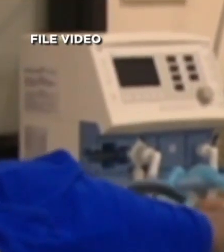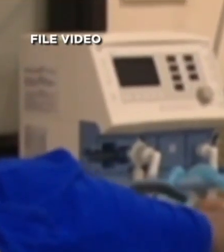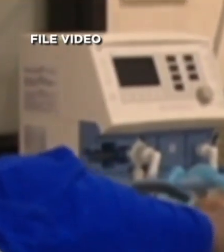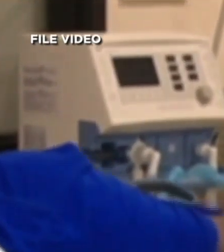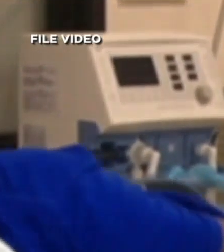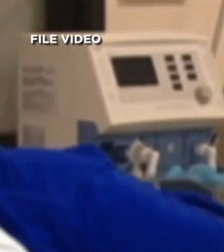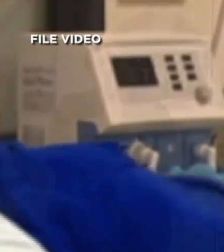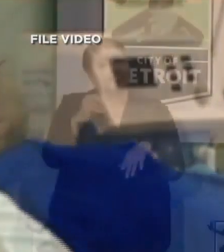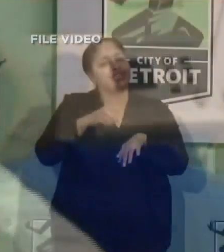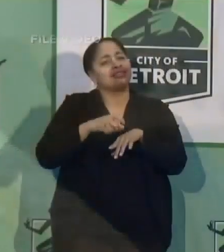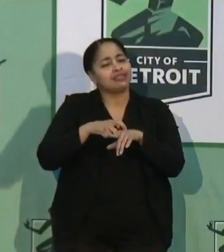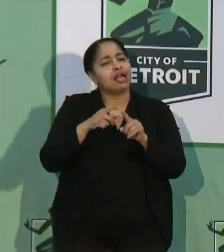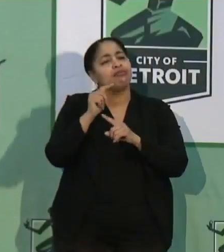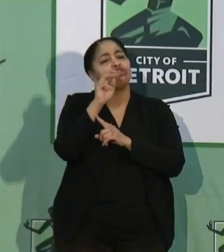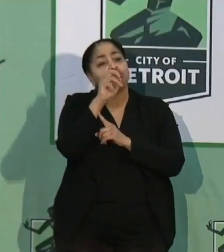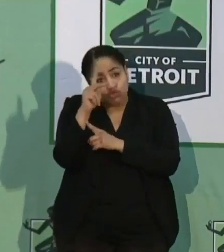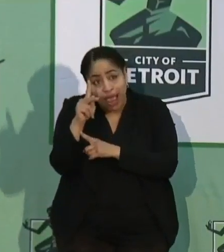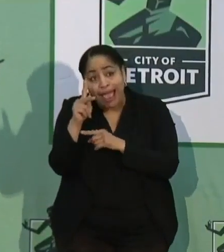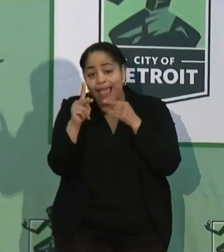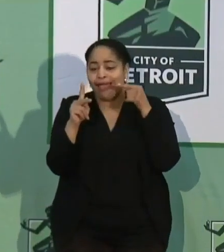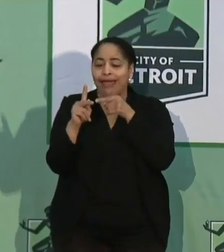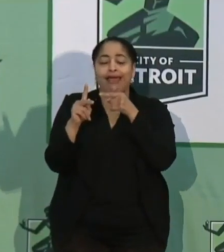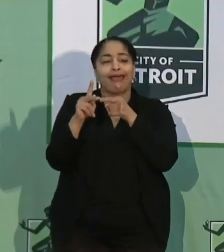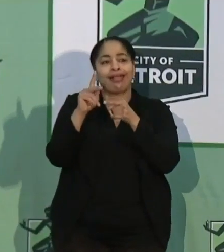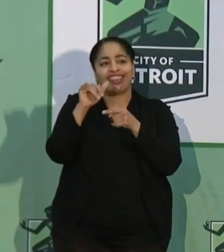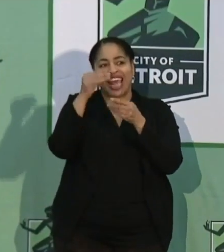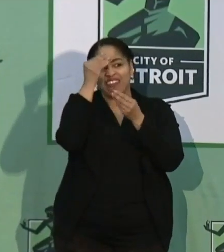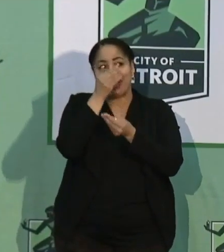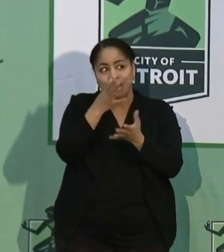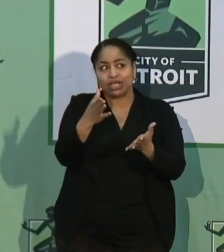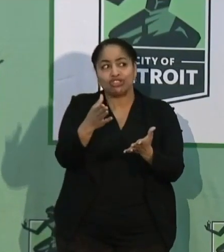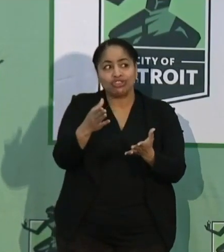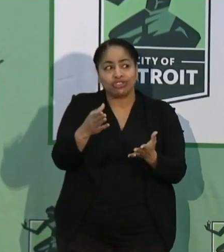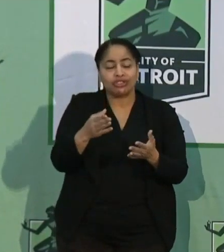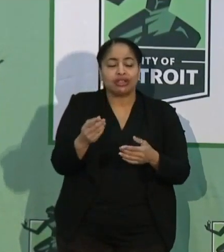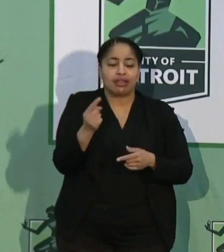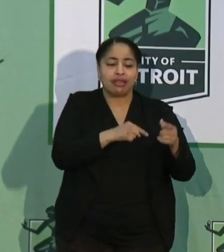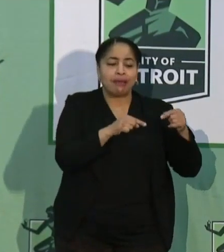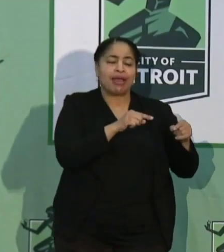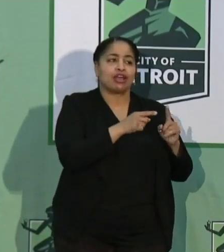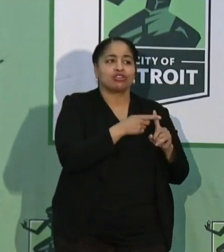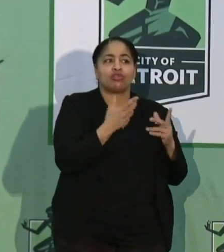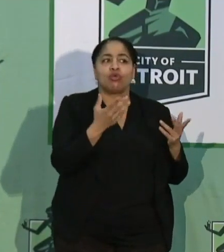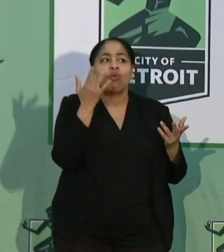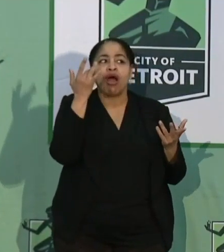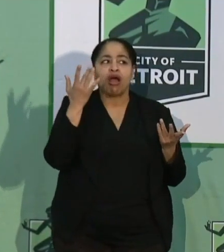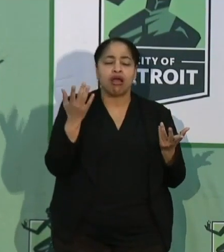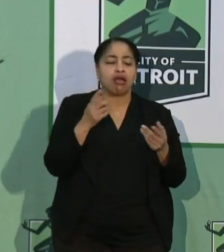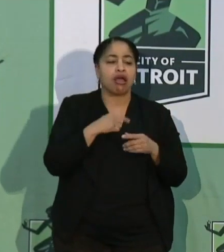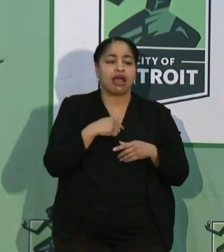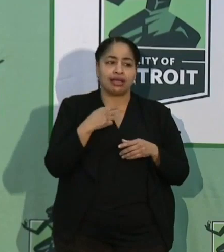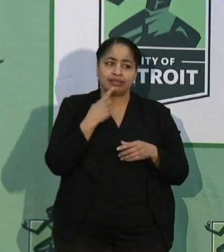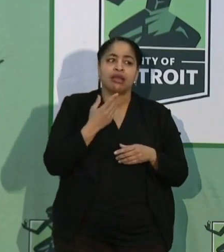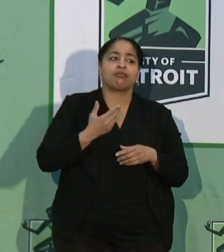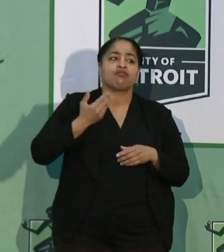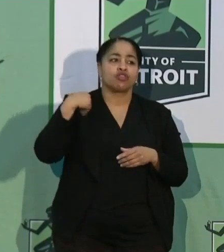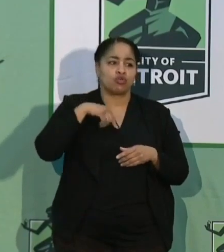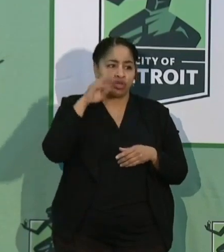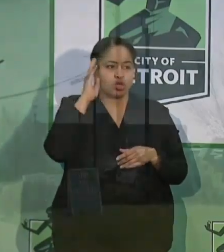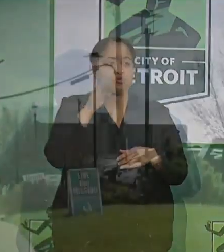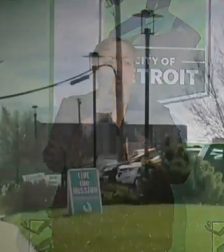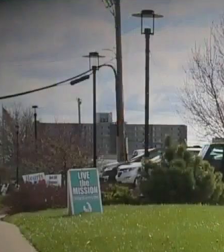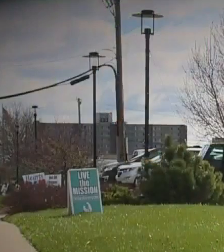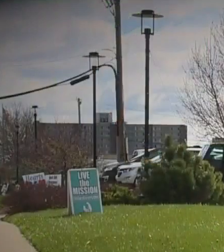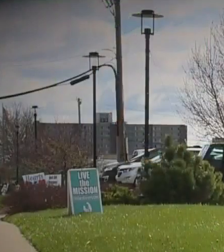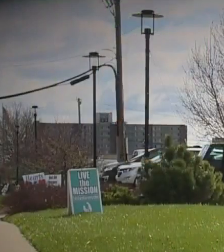It takes a while to track the data back, and as I indicated, we're going to report that